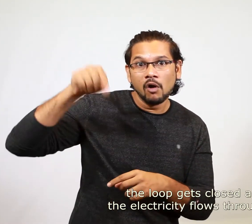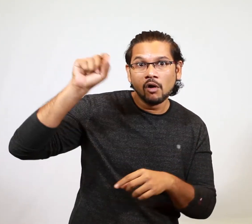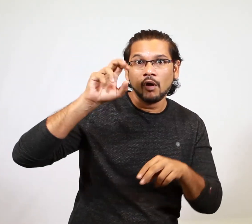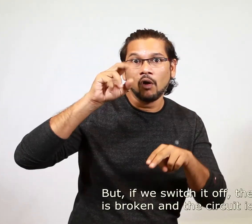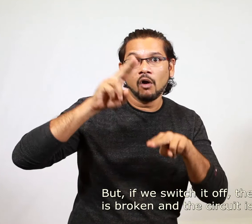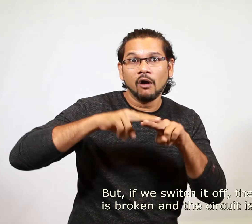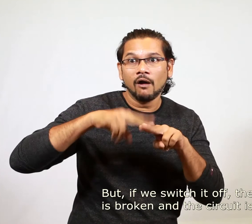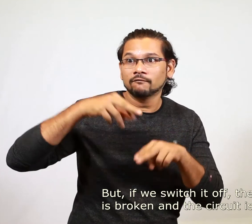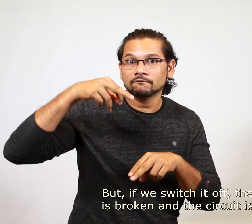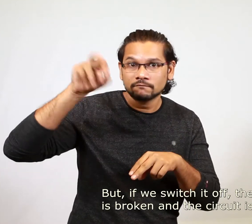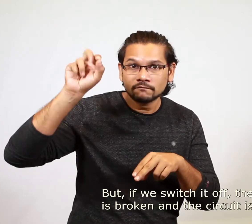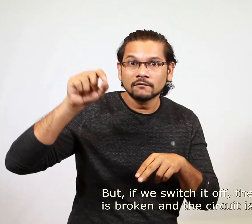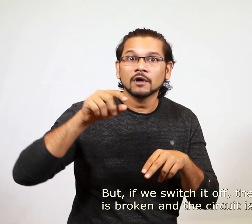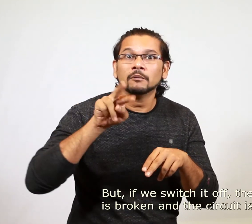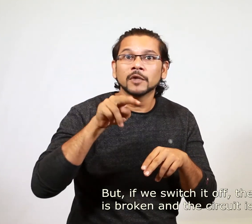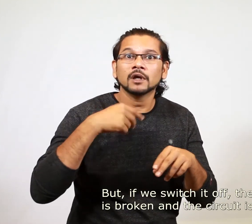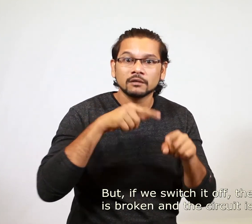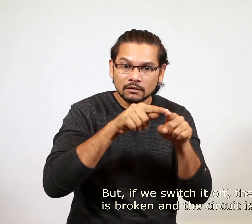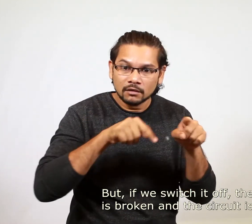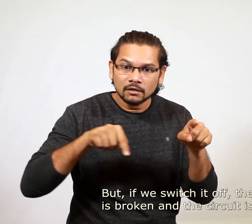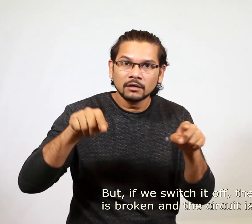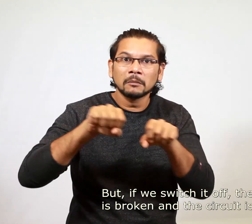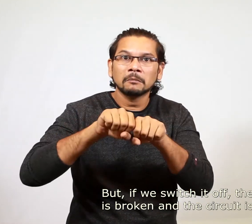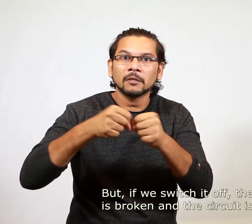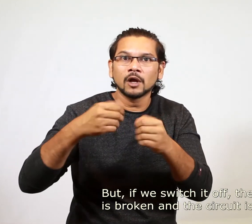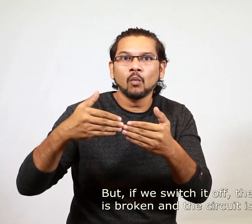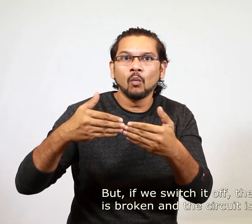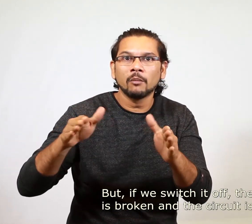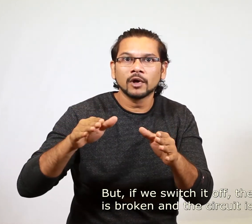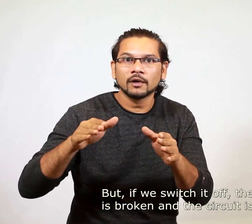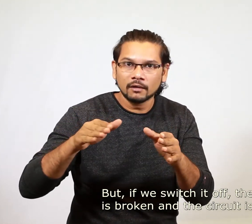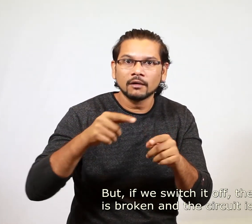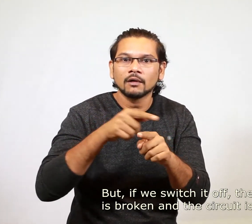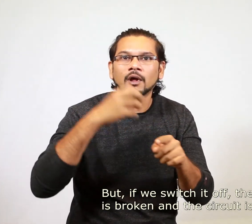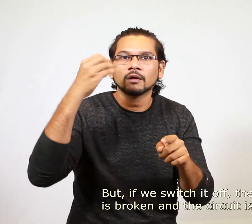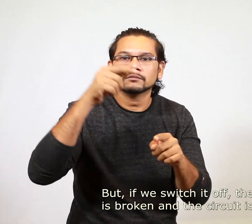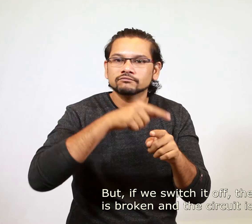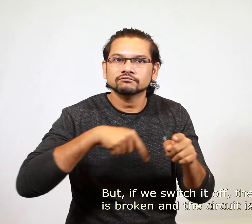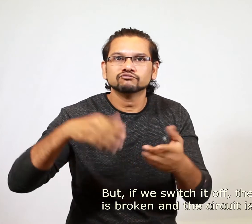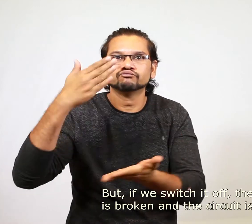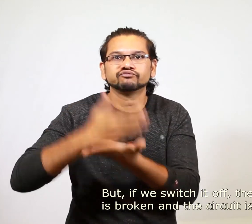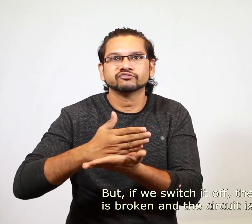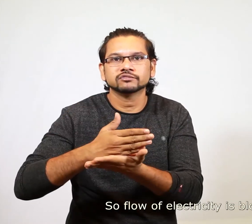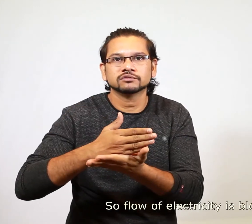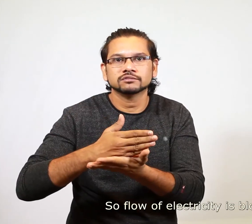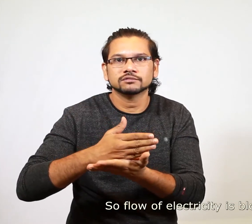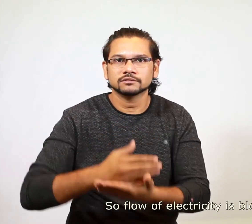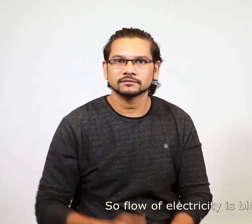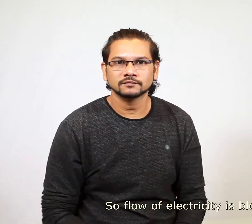But if we switch it off, then the loop is broken and the circuit is open. So, flow